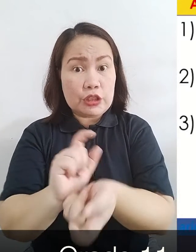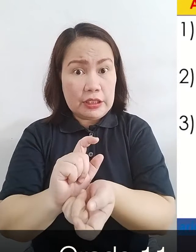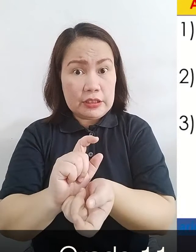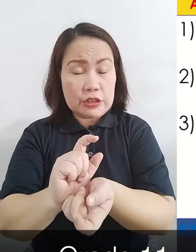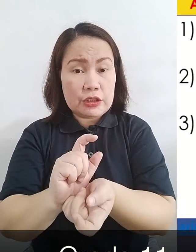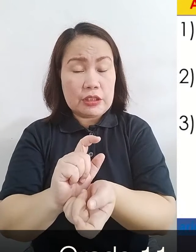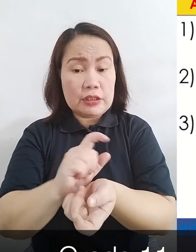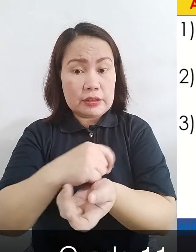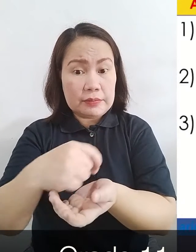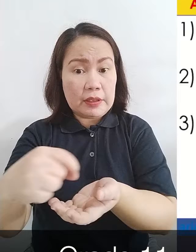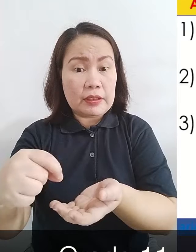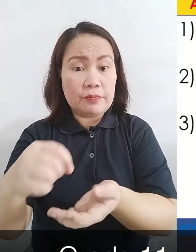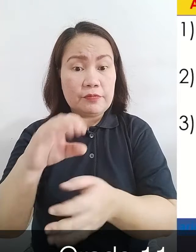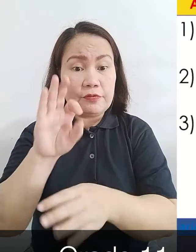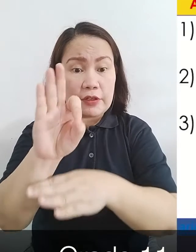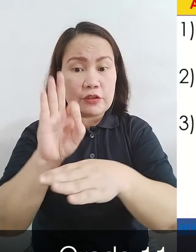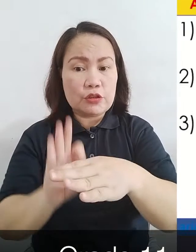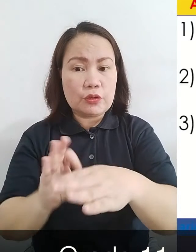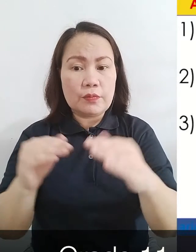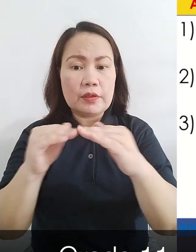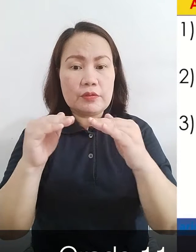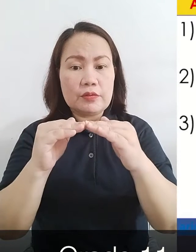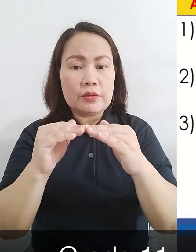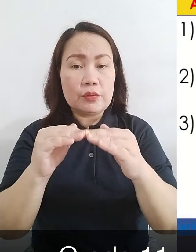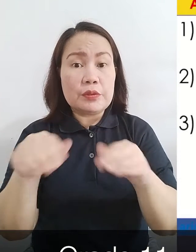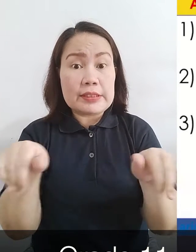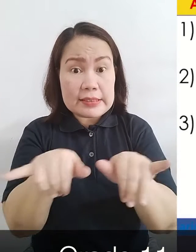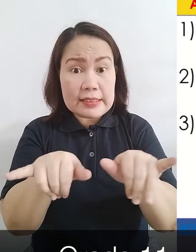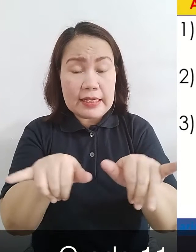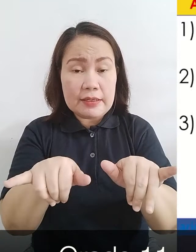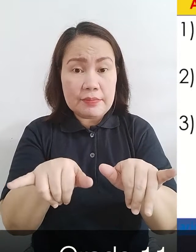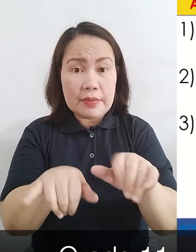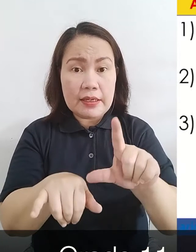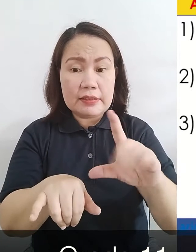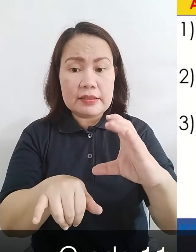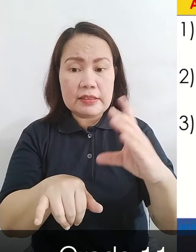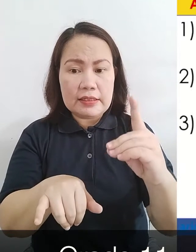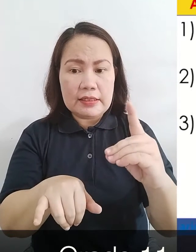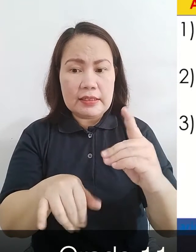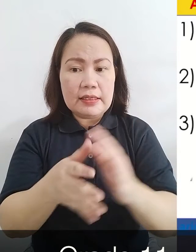The LCD is the denominator of the resulting fraction.